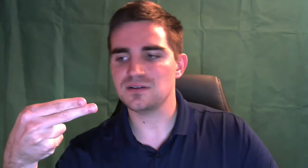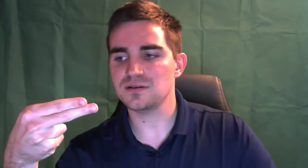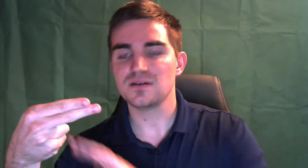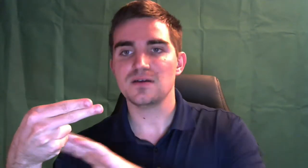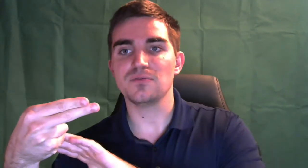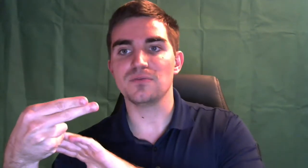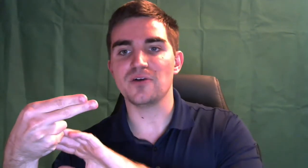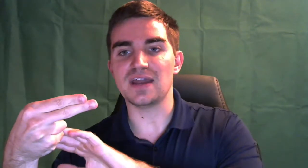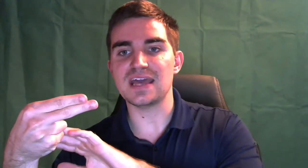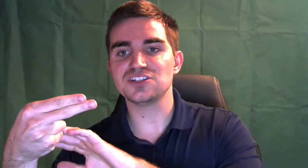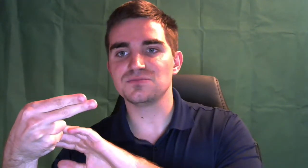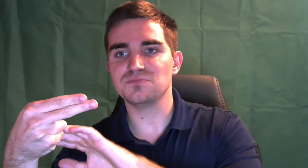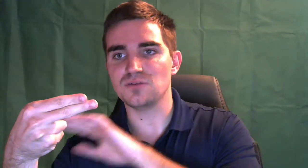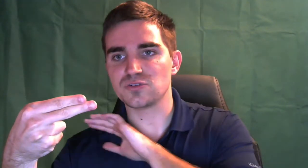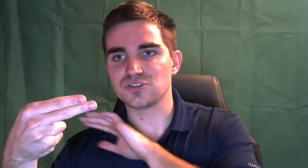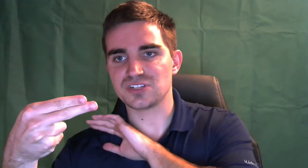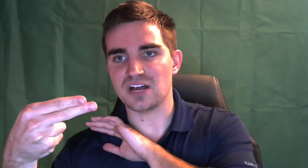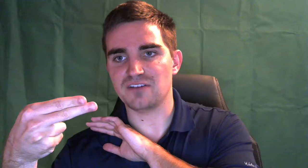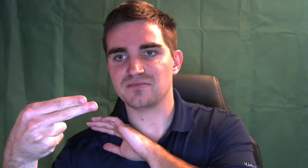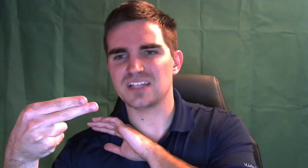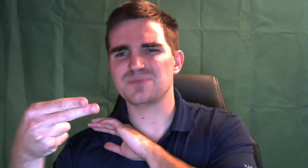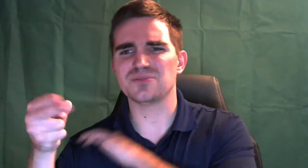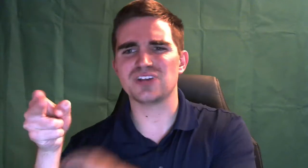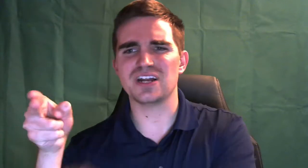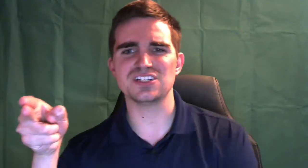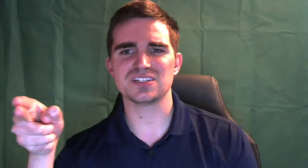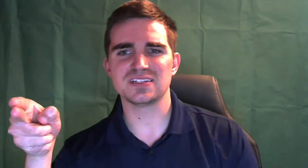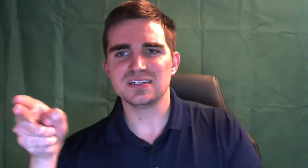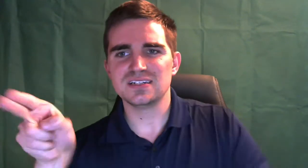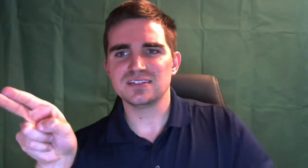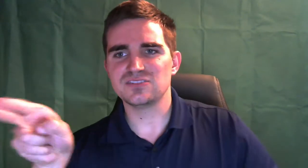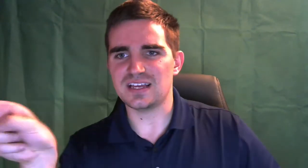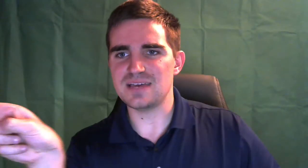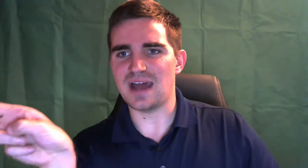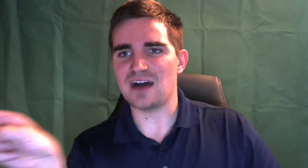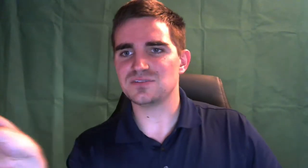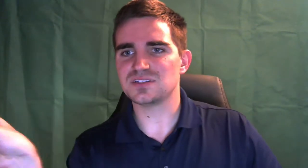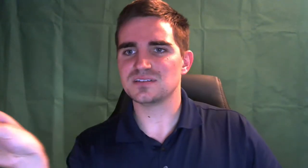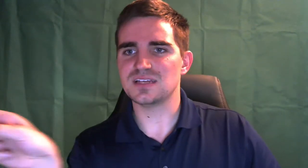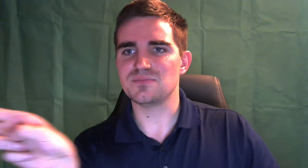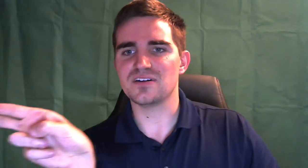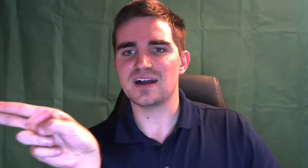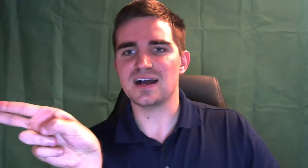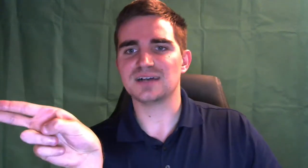Remember on H, palm towards yourself. Lots of people try to keep it out, keep their